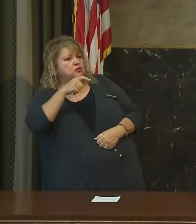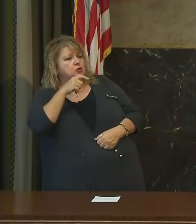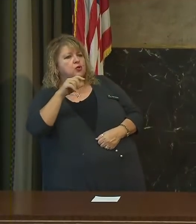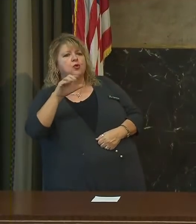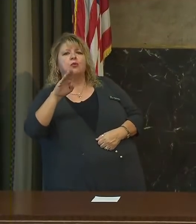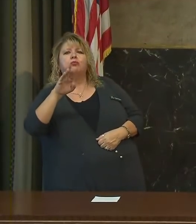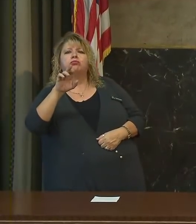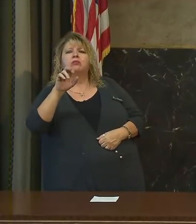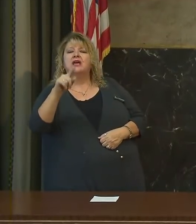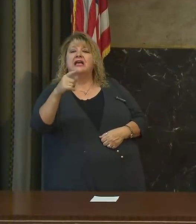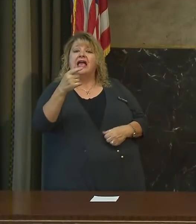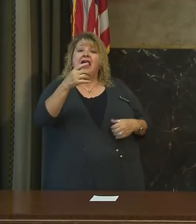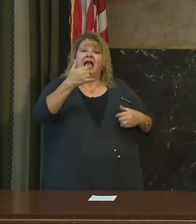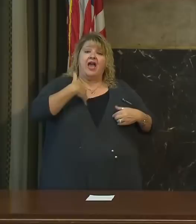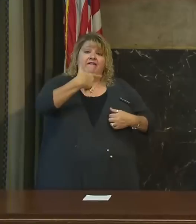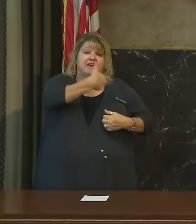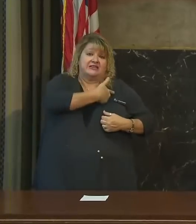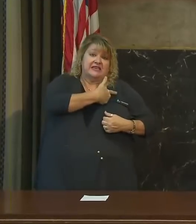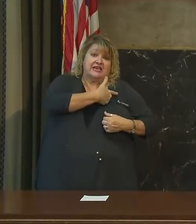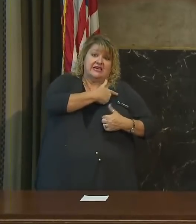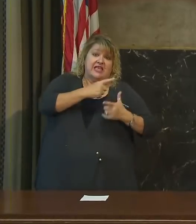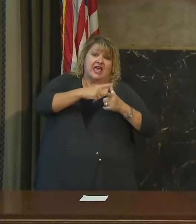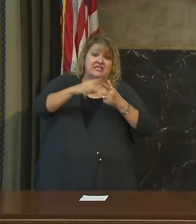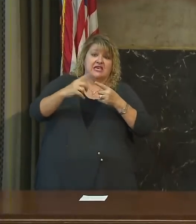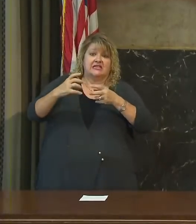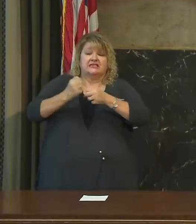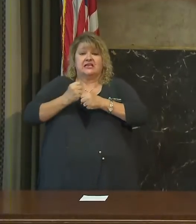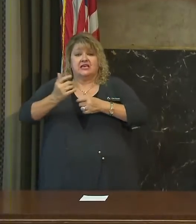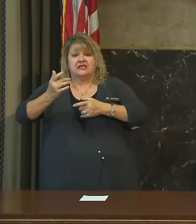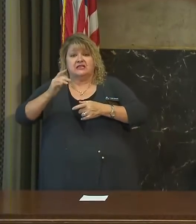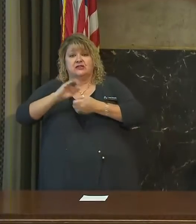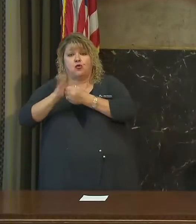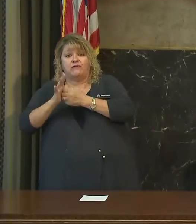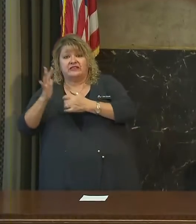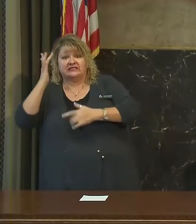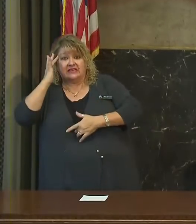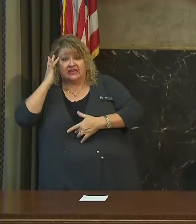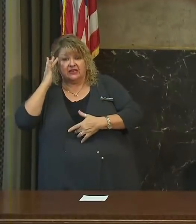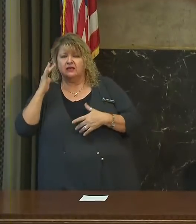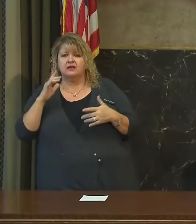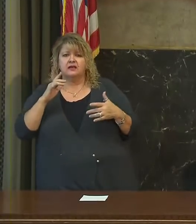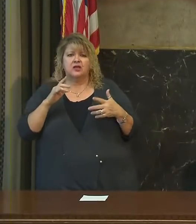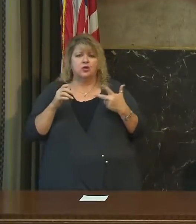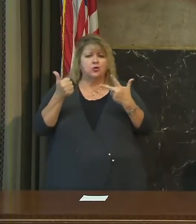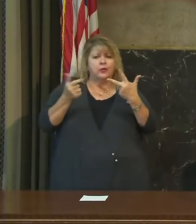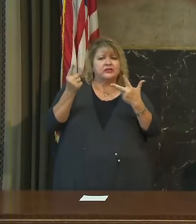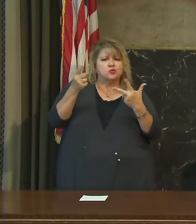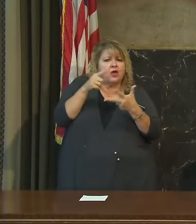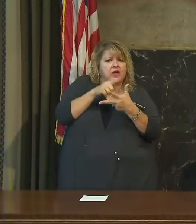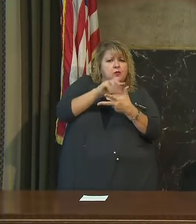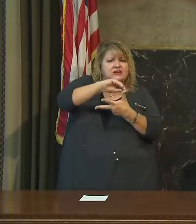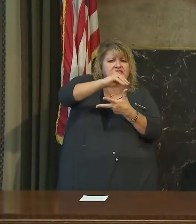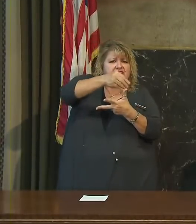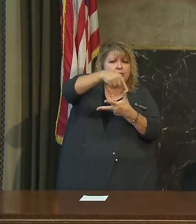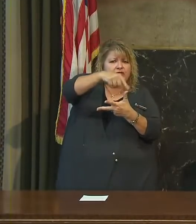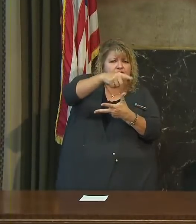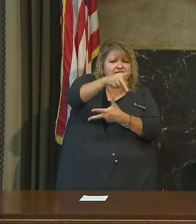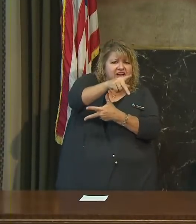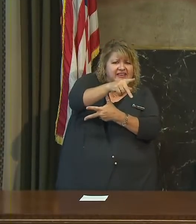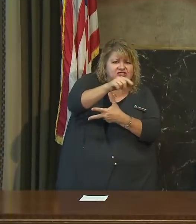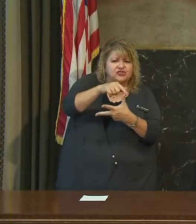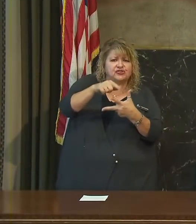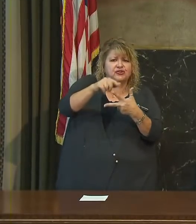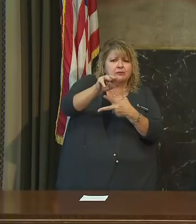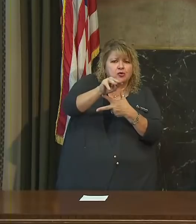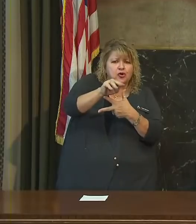breakthrough cases? It's, I don't have the exact figure for you right now, but it's challenging to get good conclusions when you look at that, and I'll explain why.